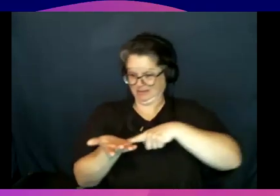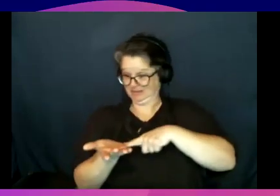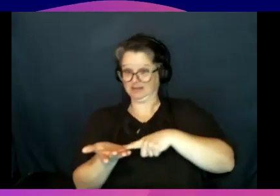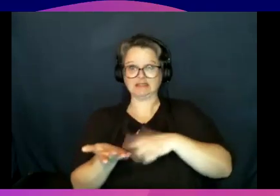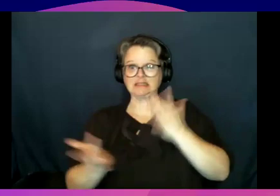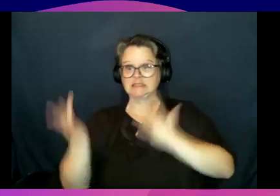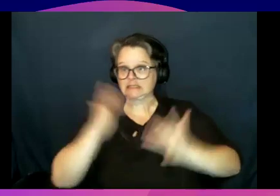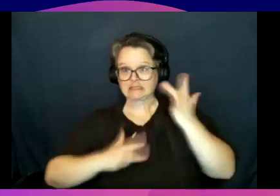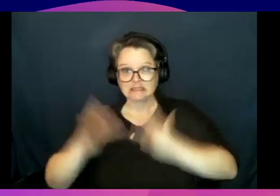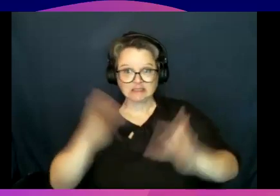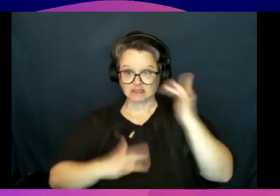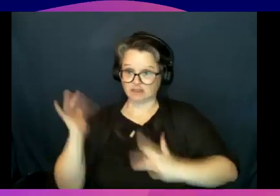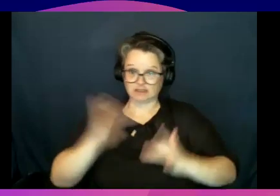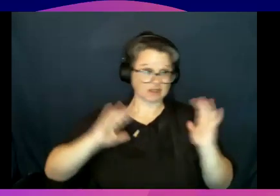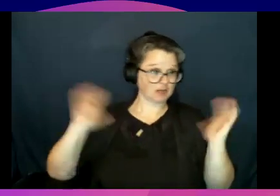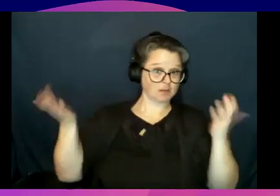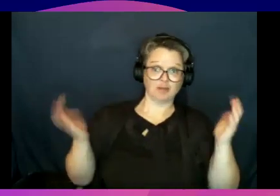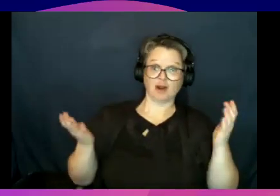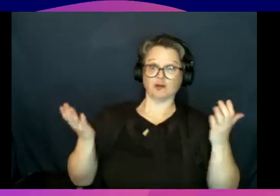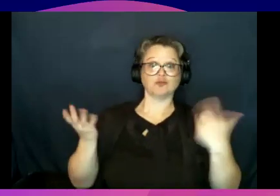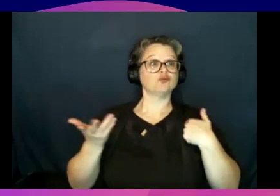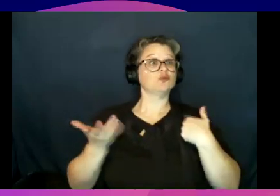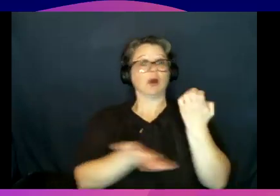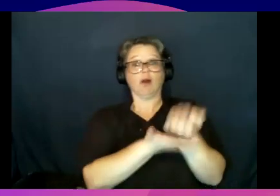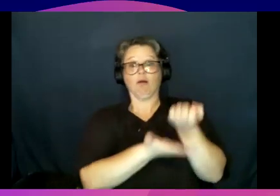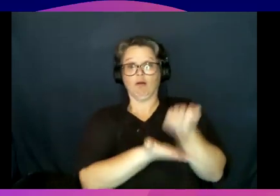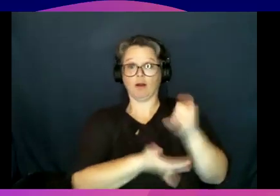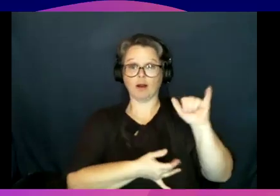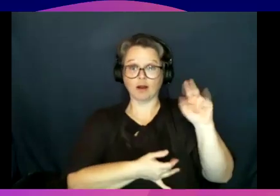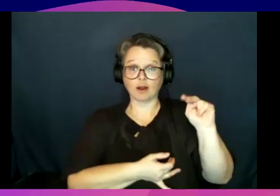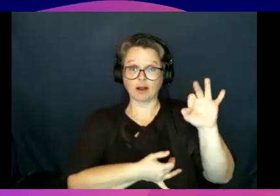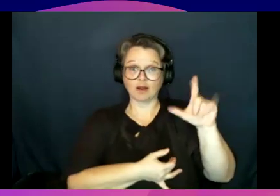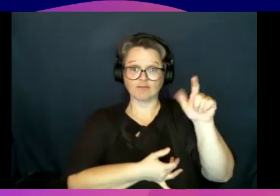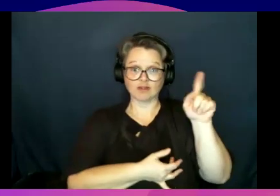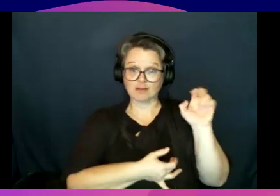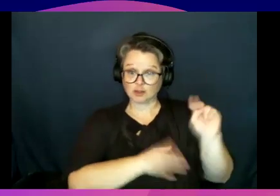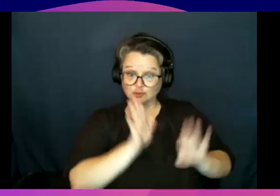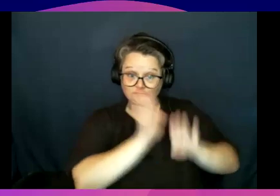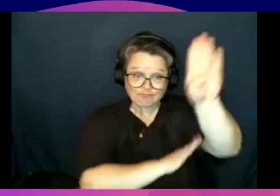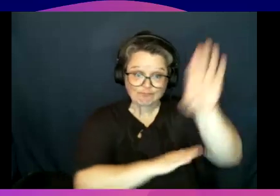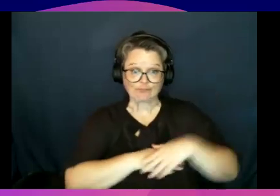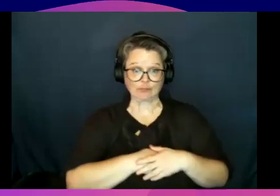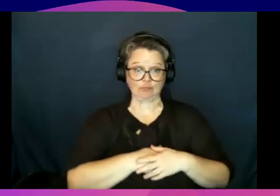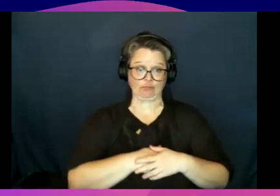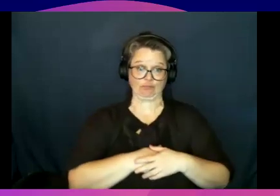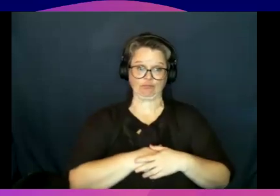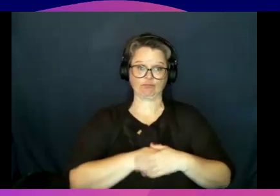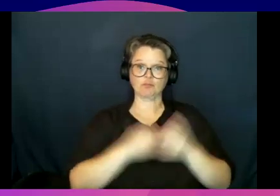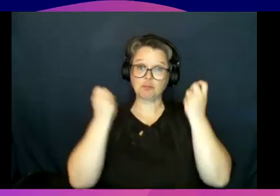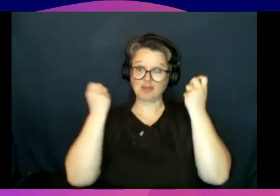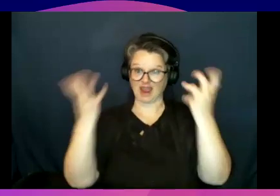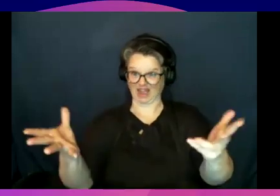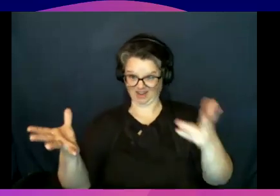reported working an additional job to supplement their incomes, while 28% were thinking of leaving their current position or the